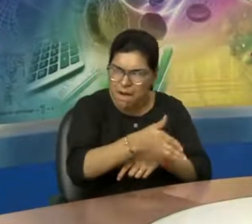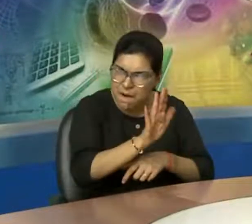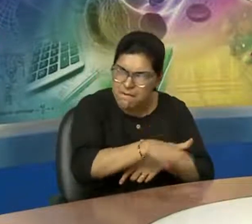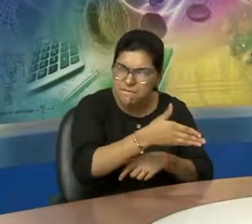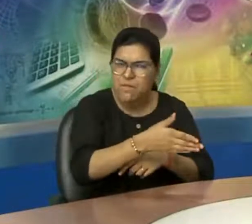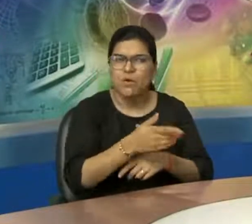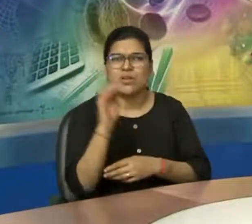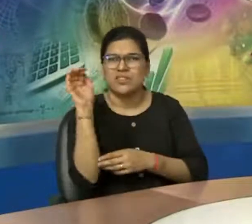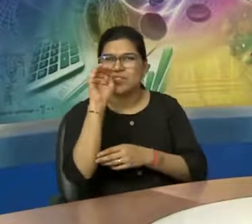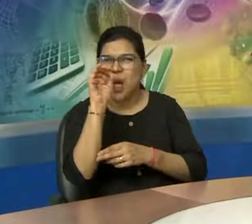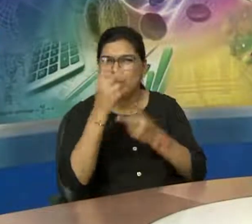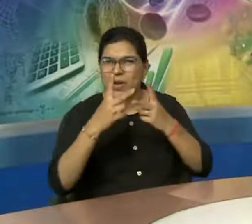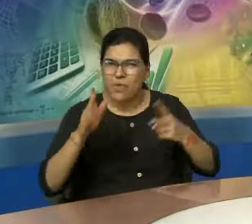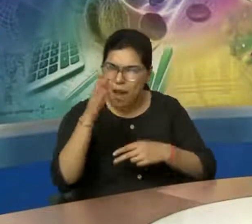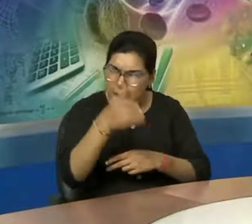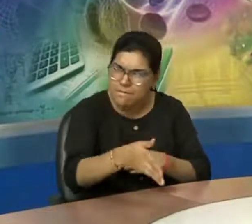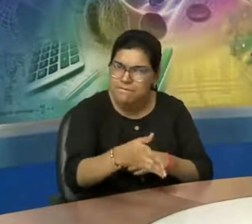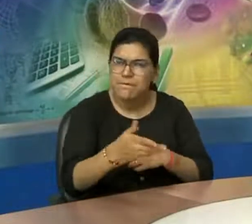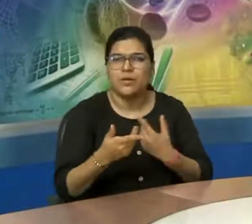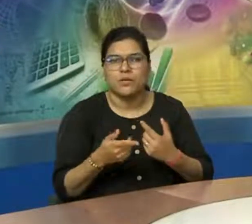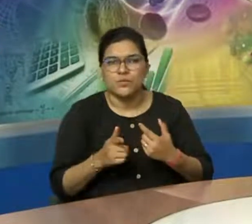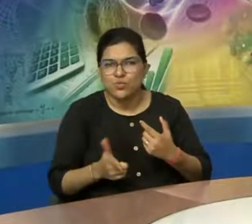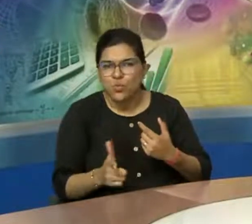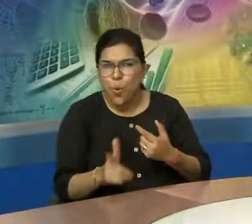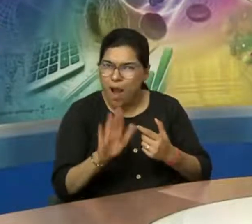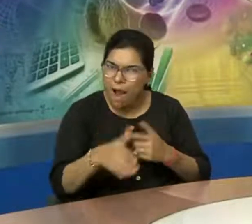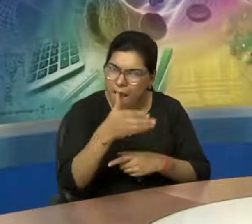but they all perform different functions.